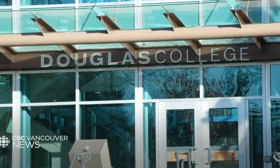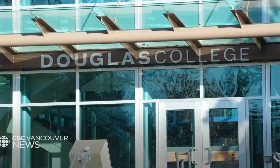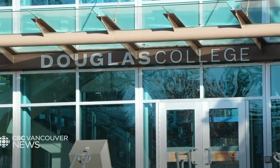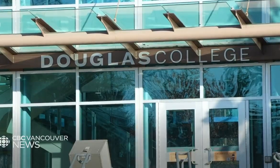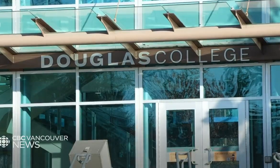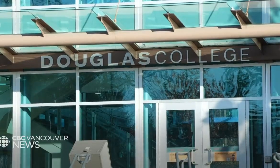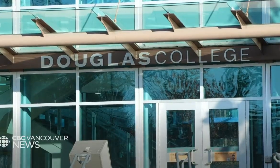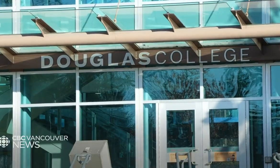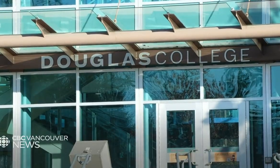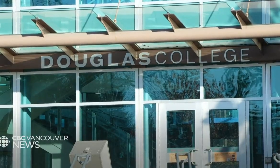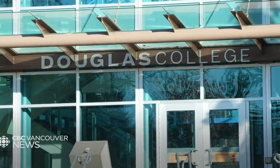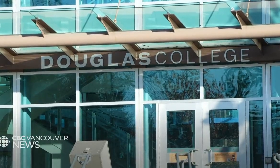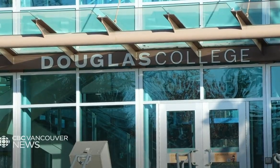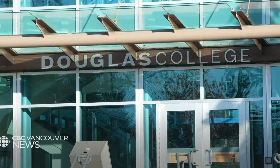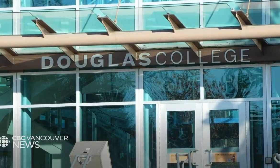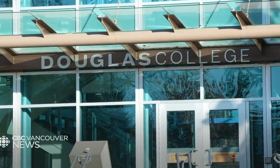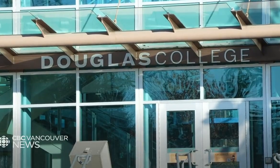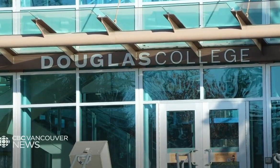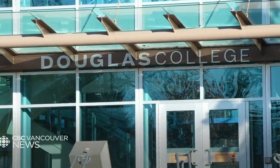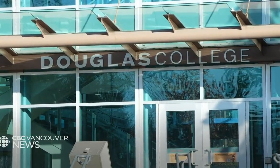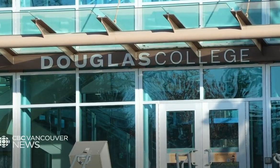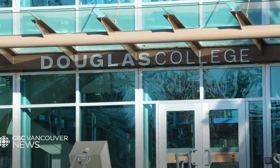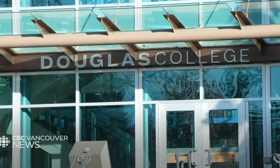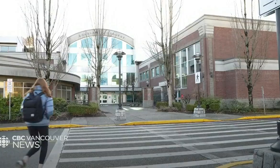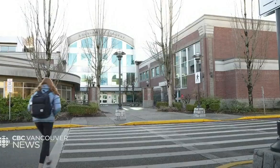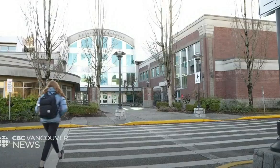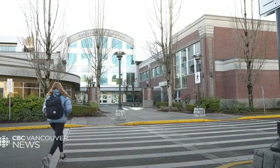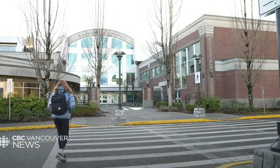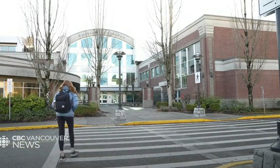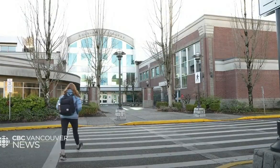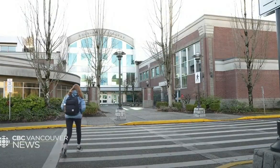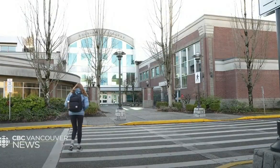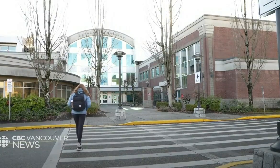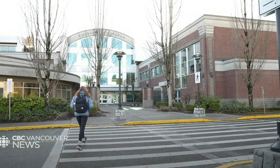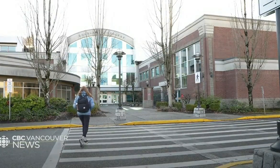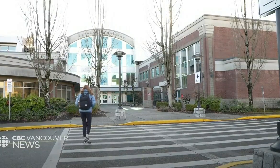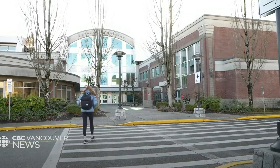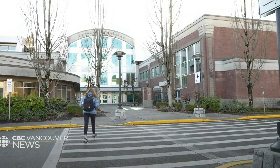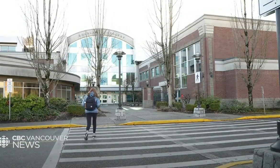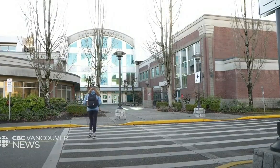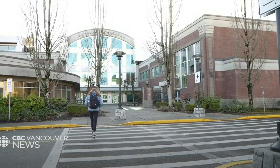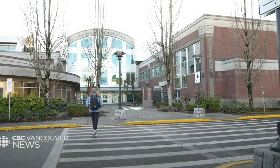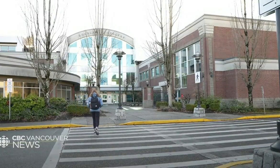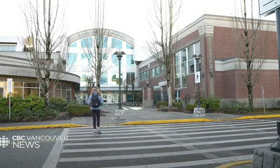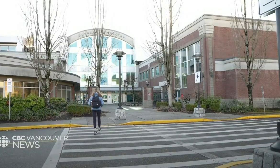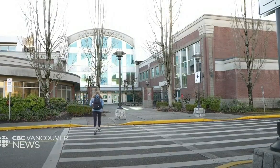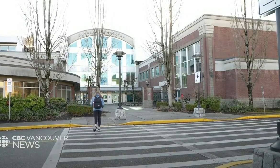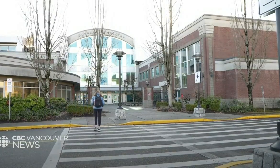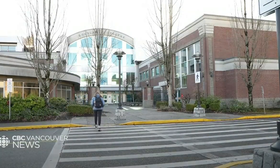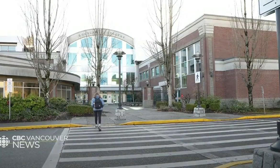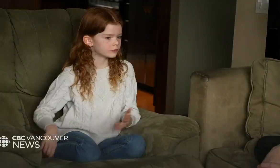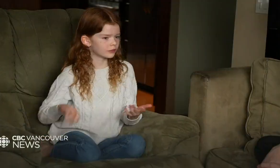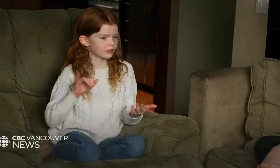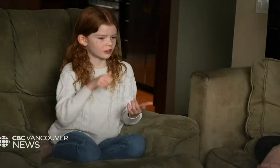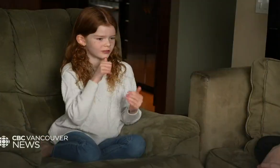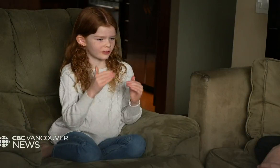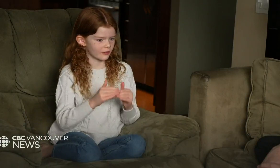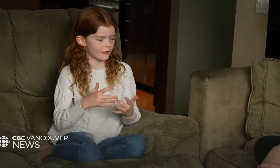says that's because of very low enrollment for fall 2023 and it looks forward to welcoming students again in 2024